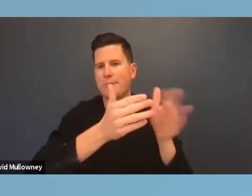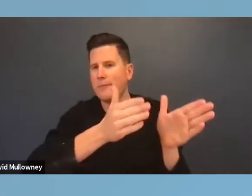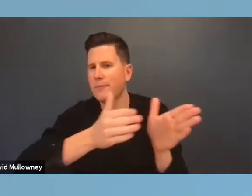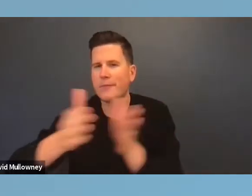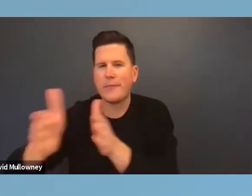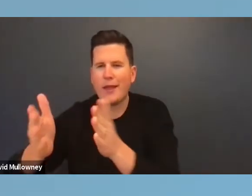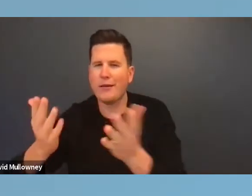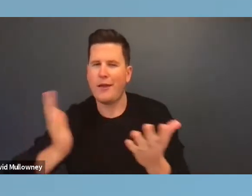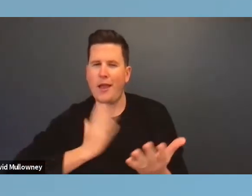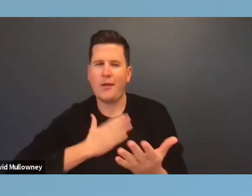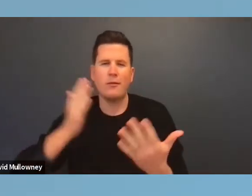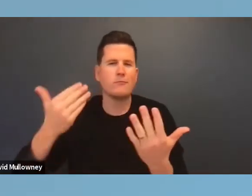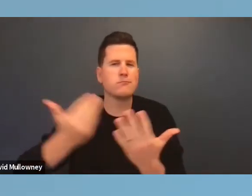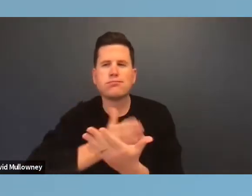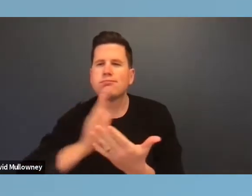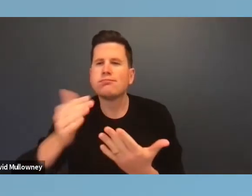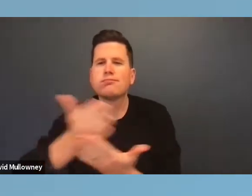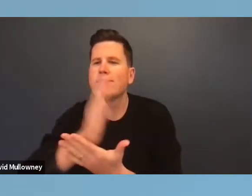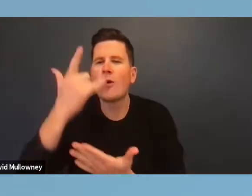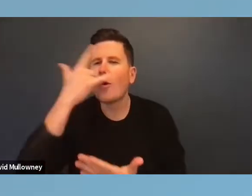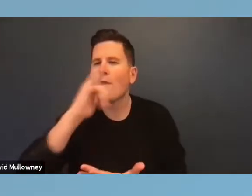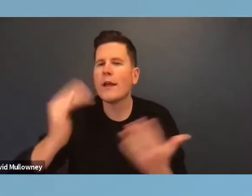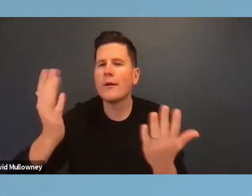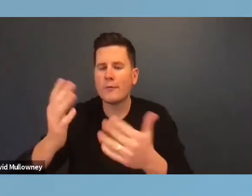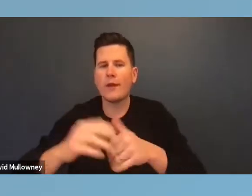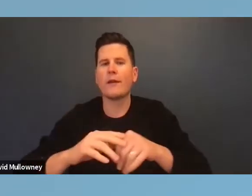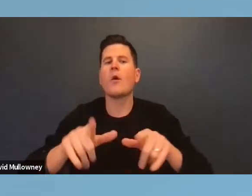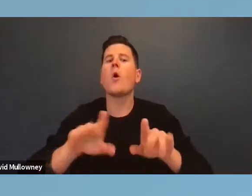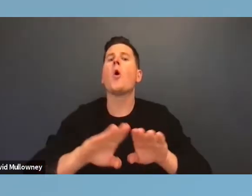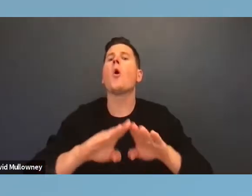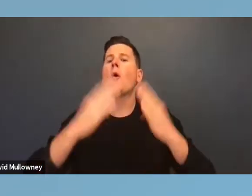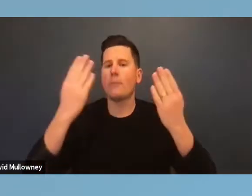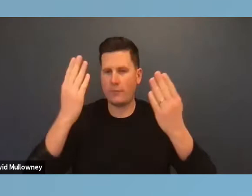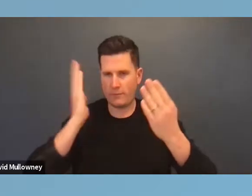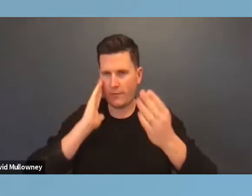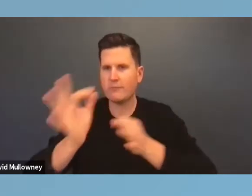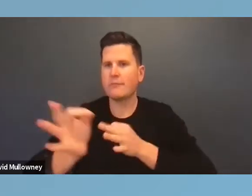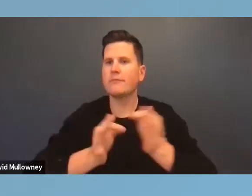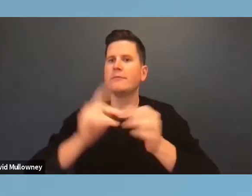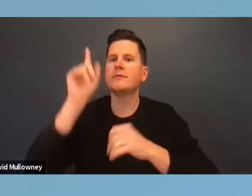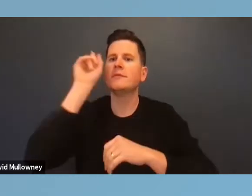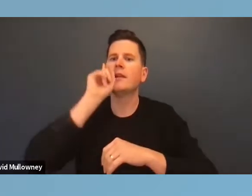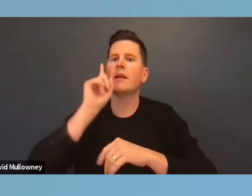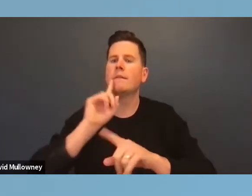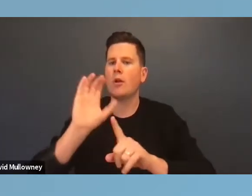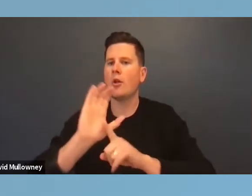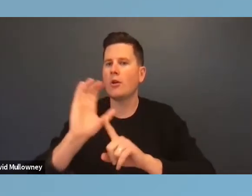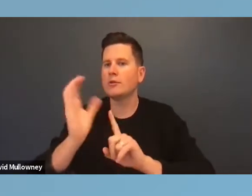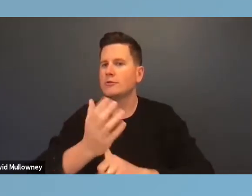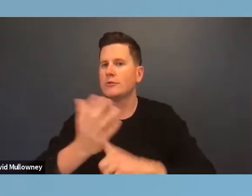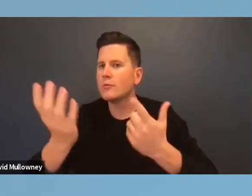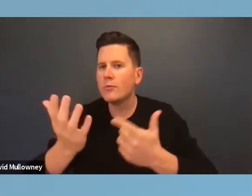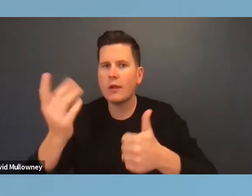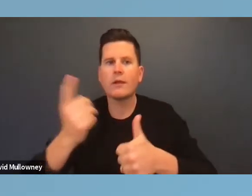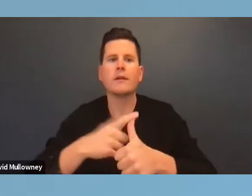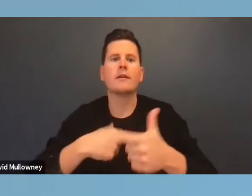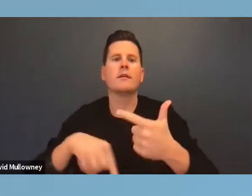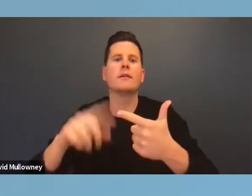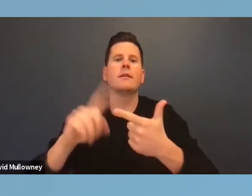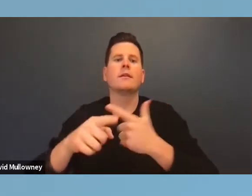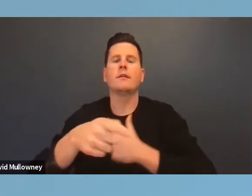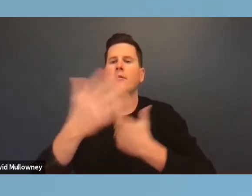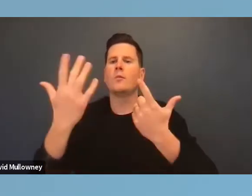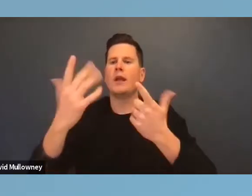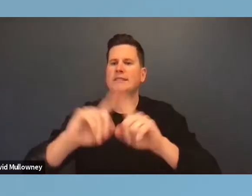Our game plan for this video and our travel through this discussion will be that we will open with a discussion of what is